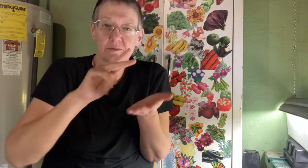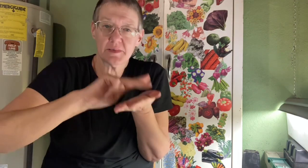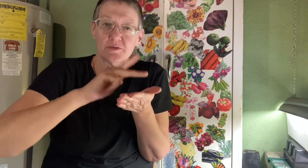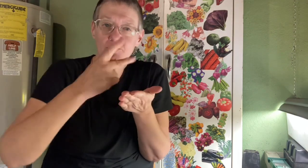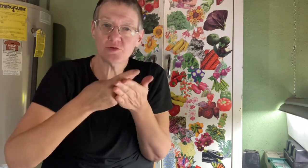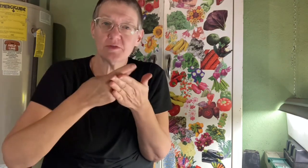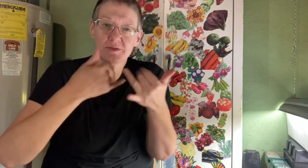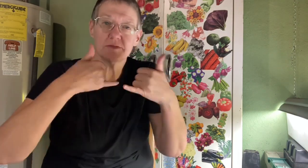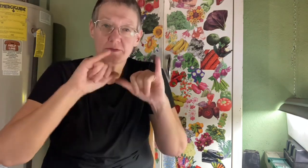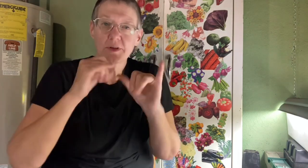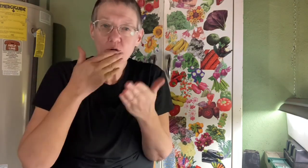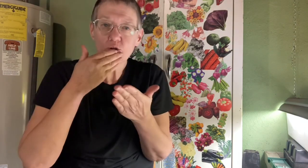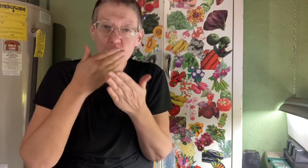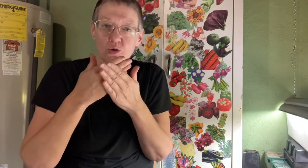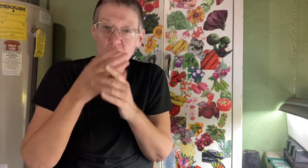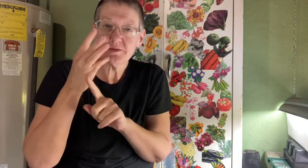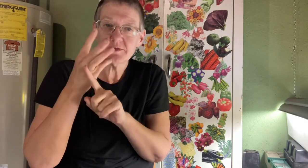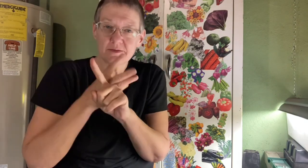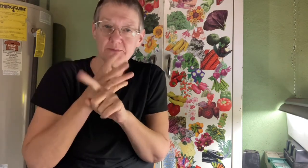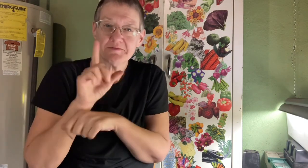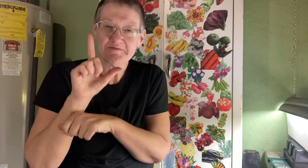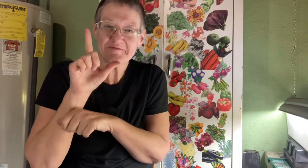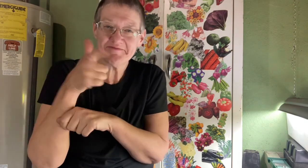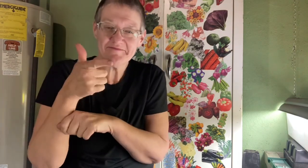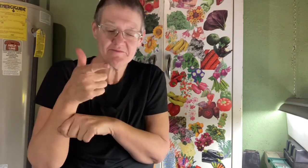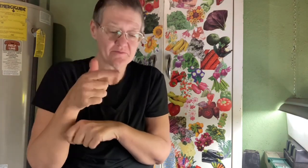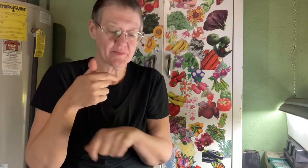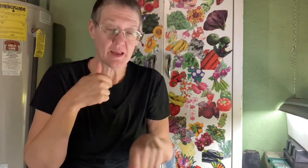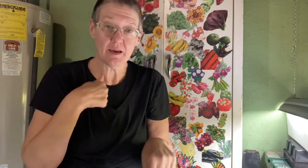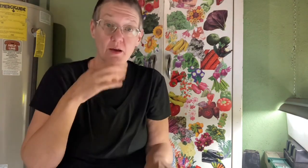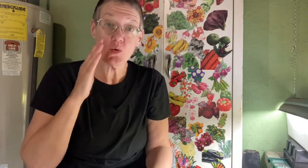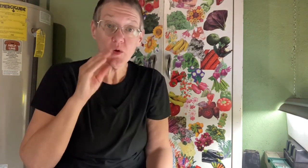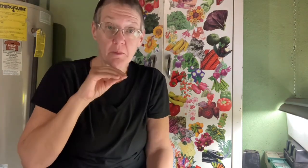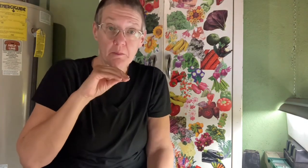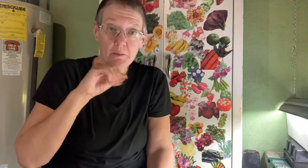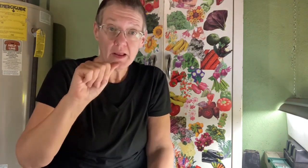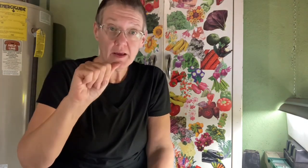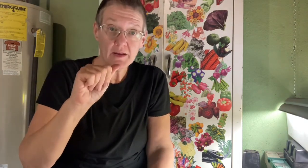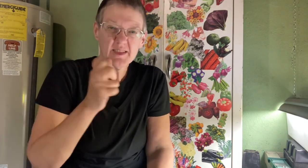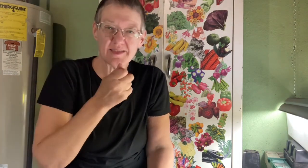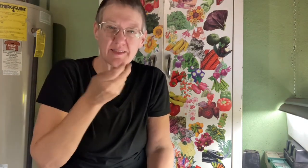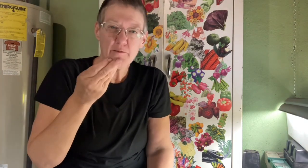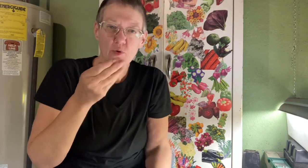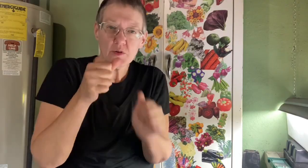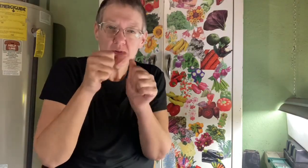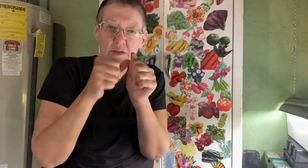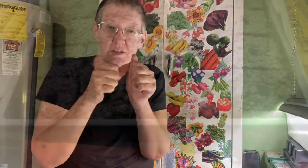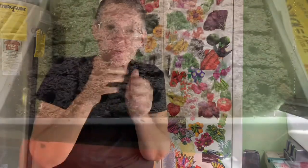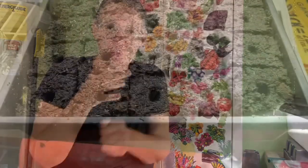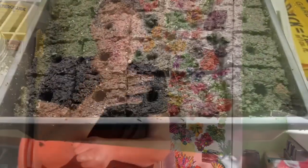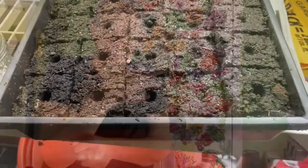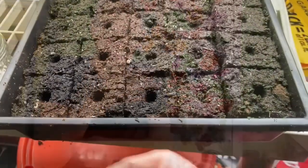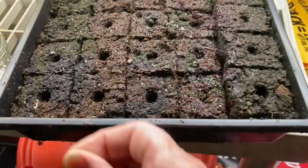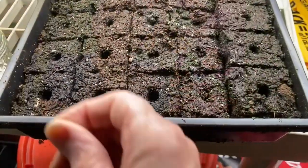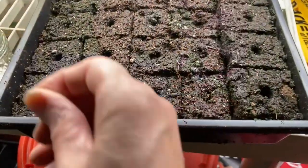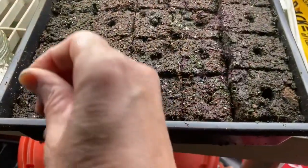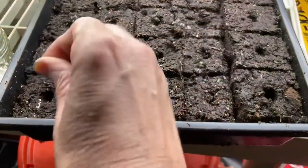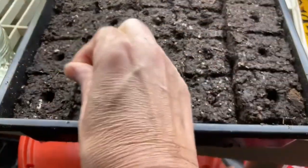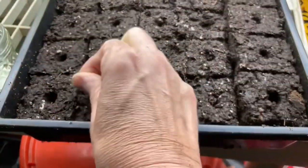well. I still have some in the kitchen after 6 months. And I'm going to put several seeds in each soil